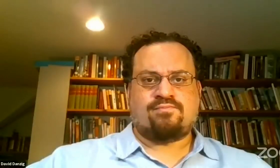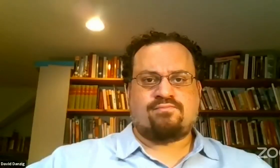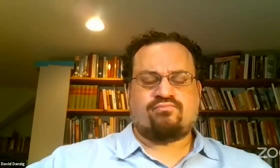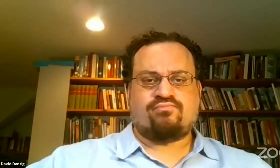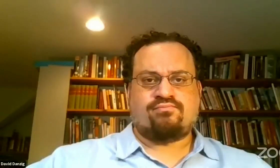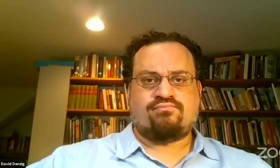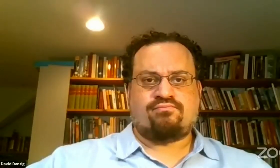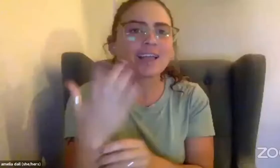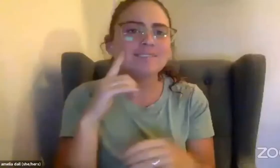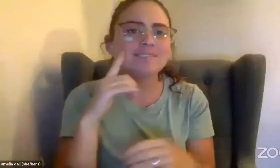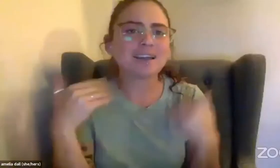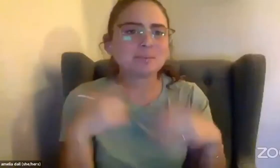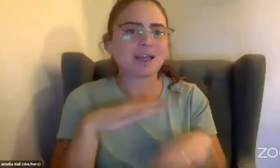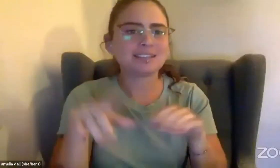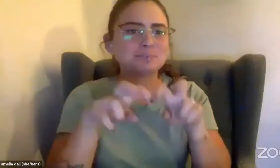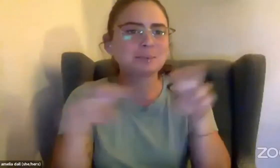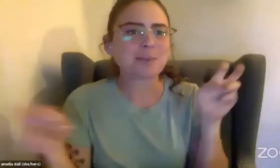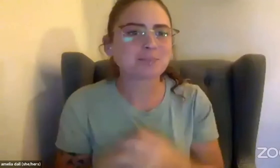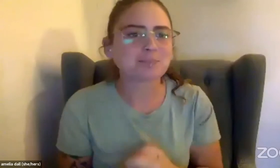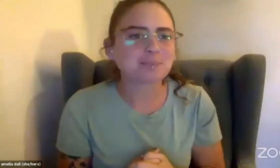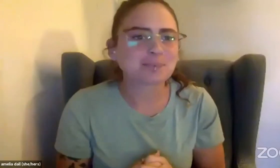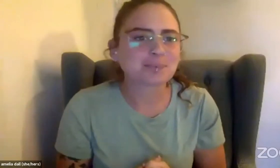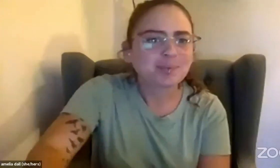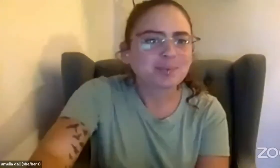Sorry, one moment for the interpreter.